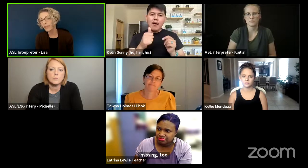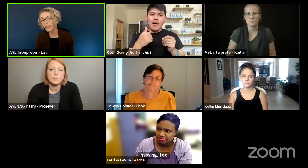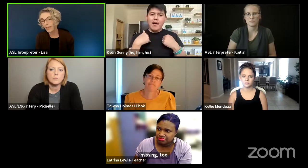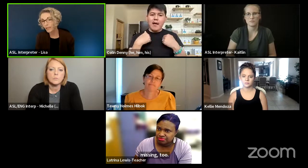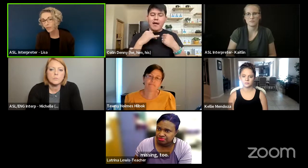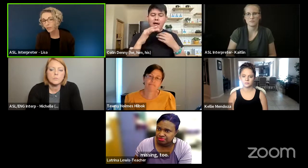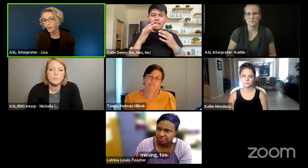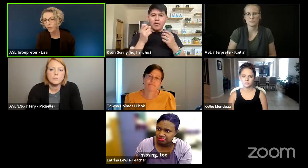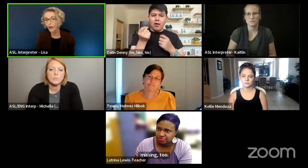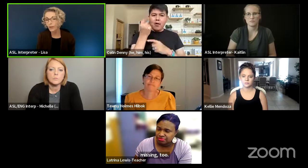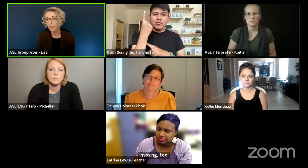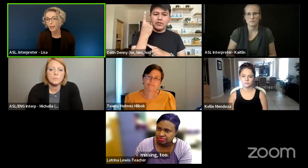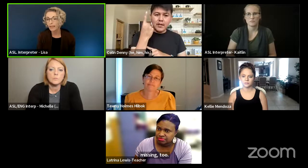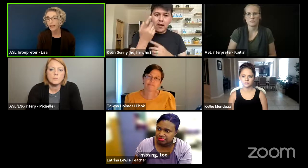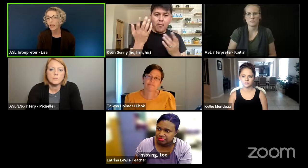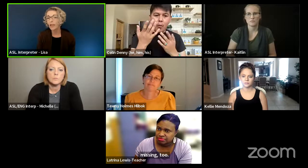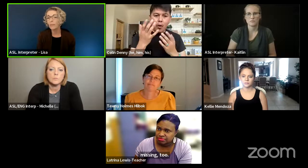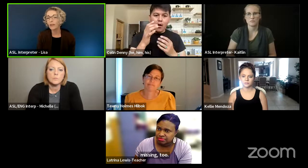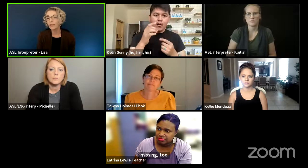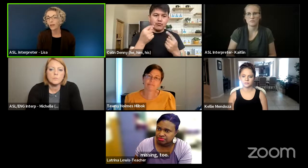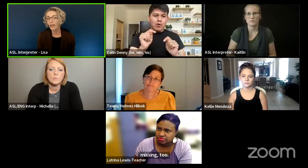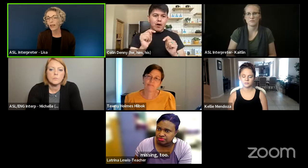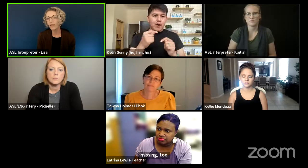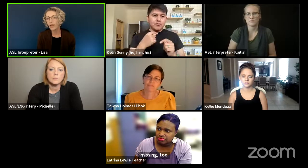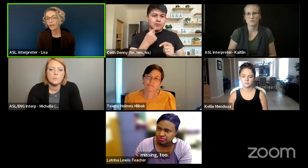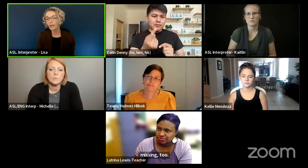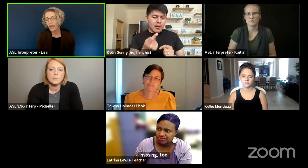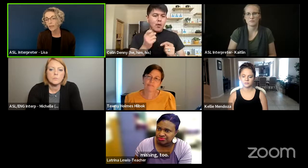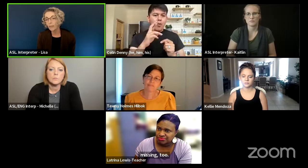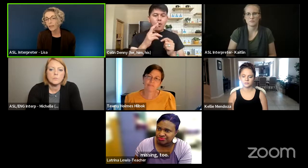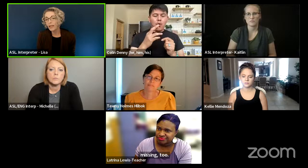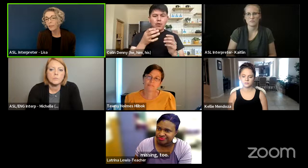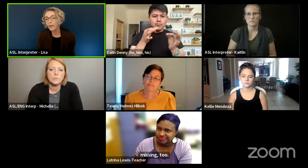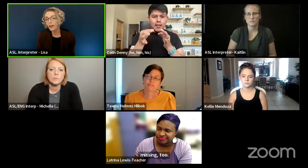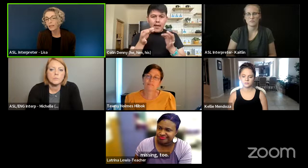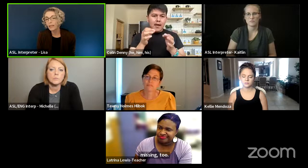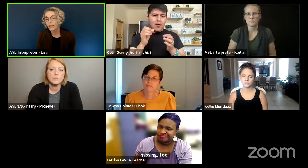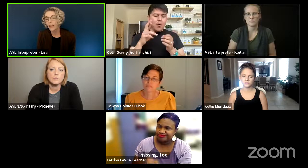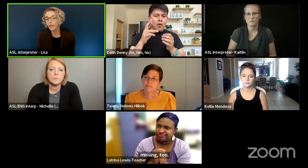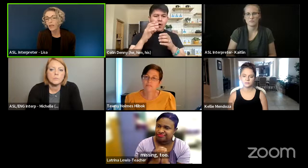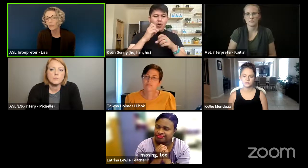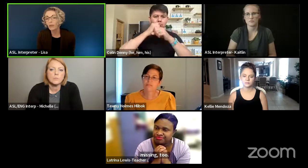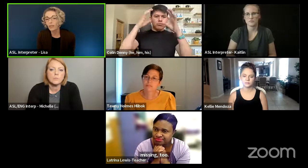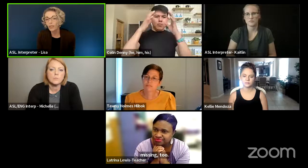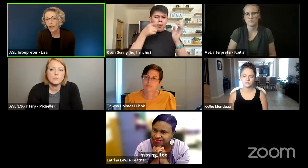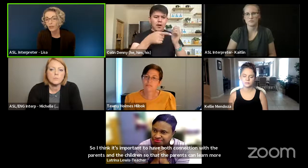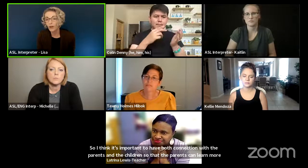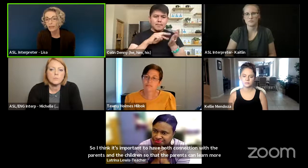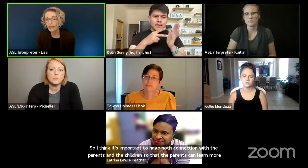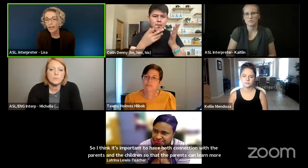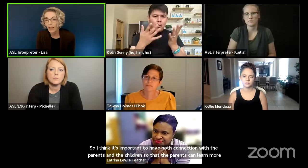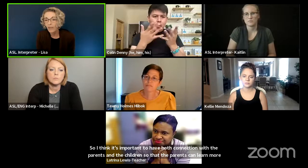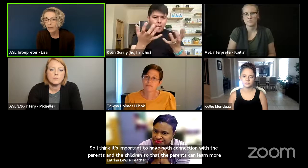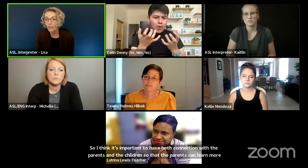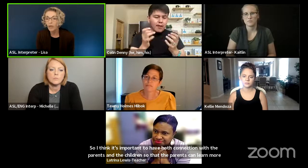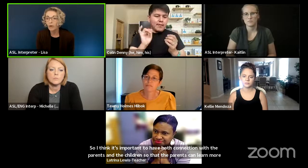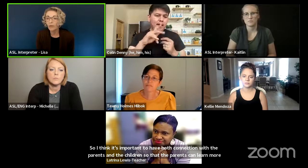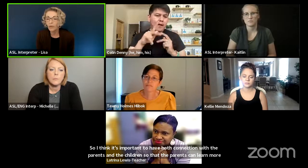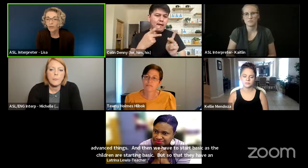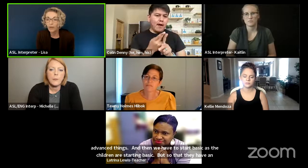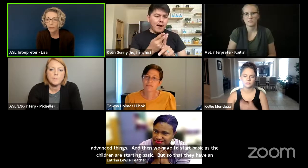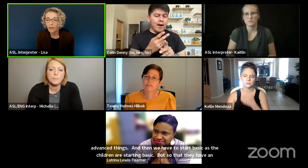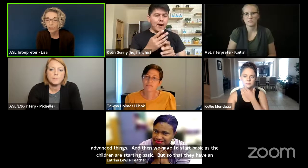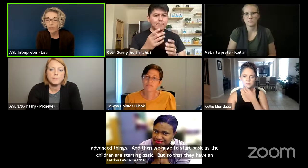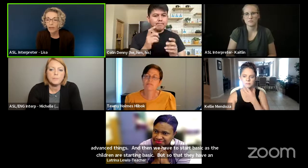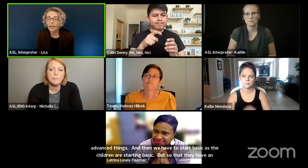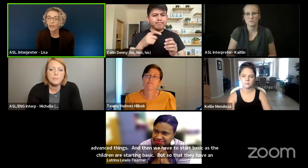start basic as the children are starting basic, but so that they have an understanding. But then the parents need to understand what the child is trying to tell them, what